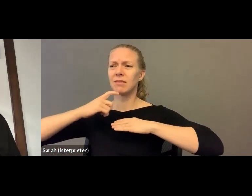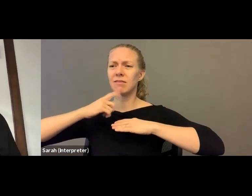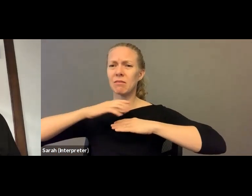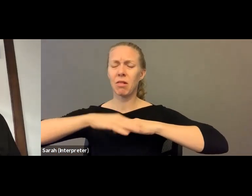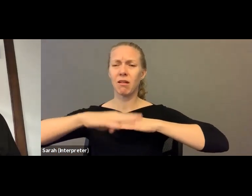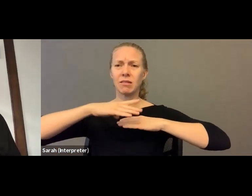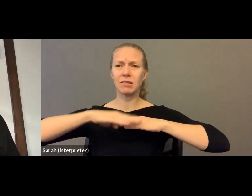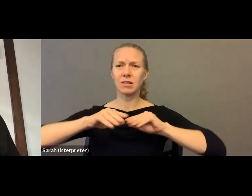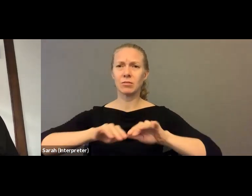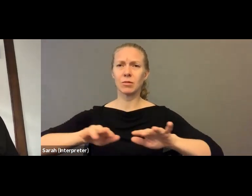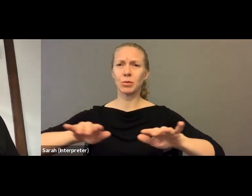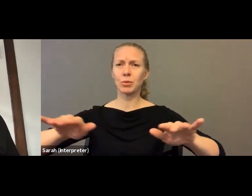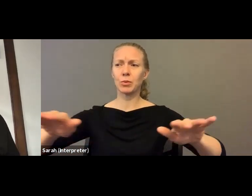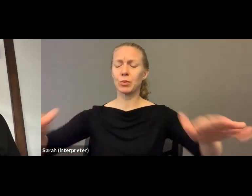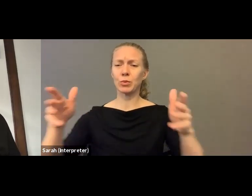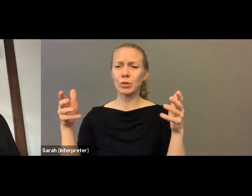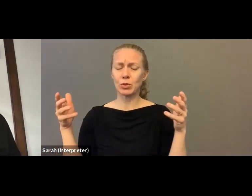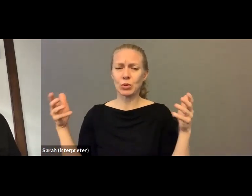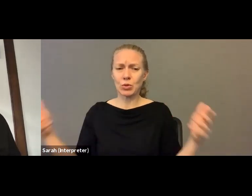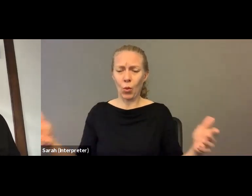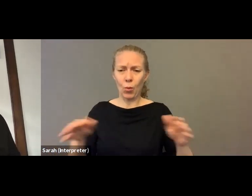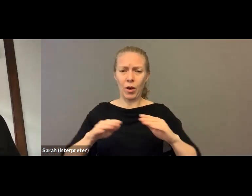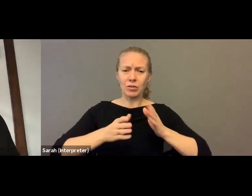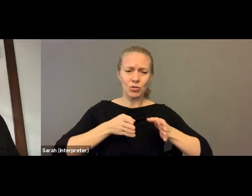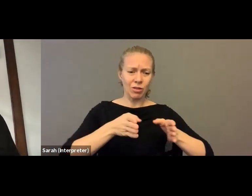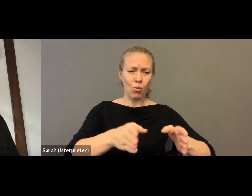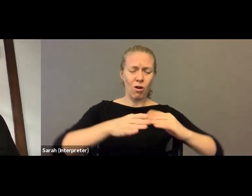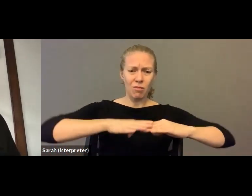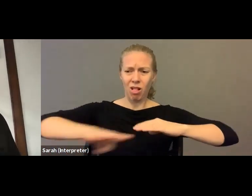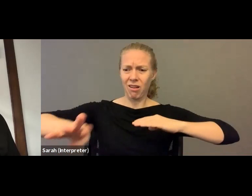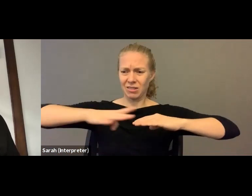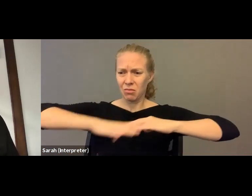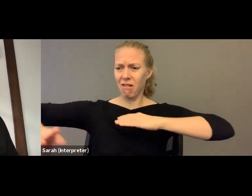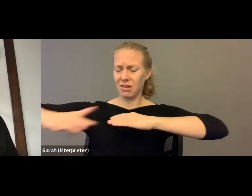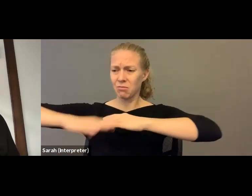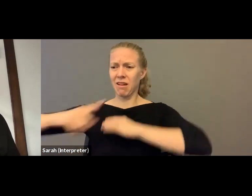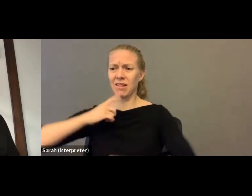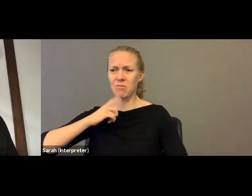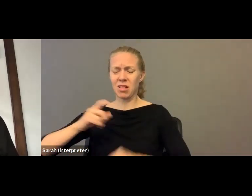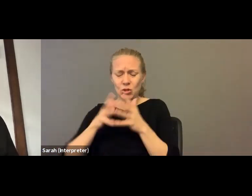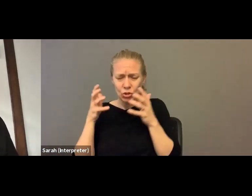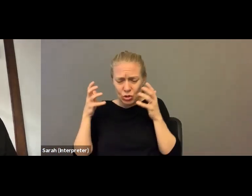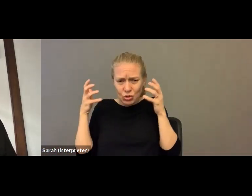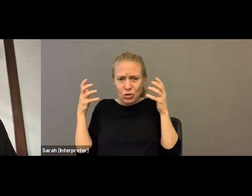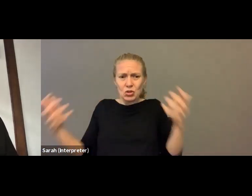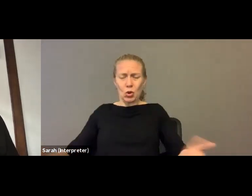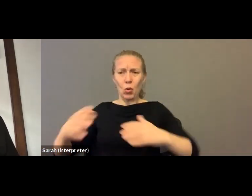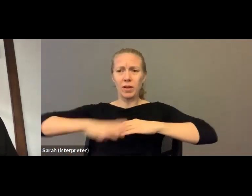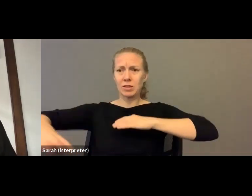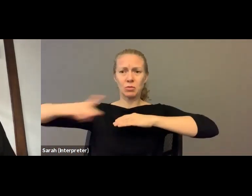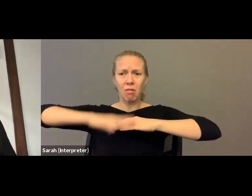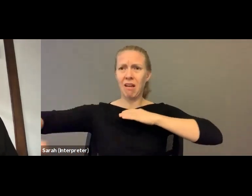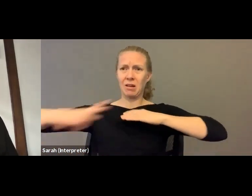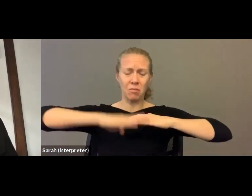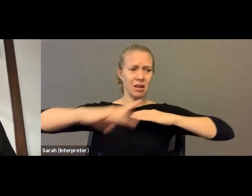blood. There is so much blood on the walk. Blood, blood, blood. There is so much blood on the walk. Blood,